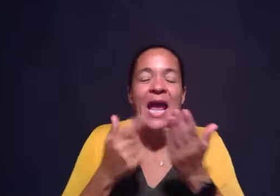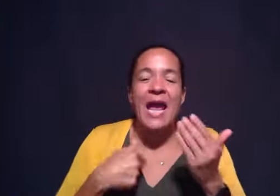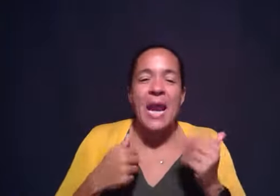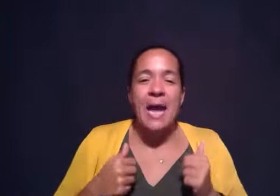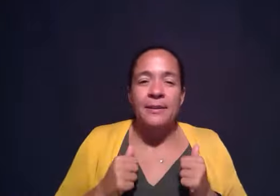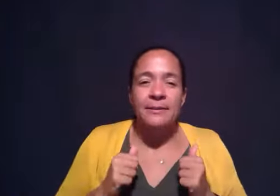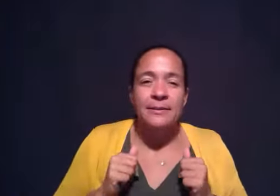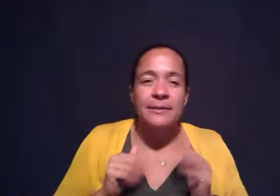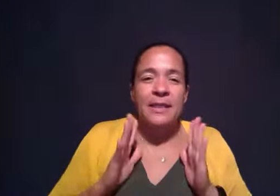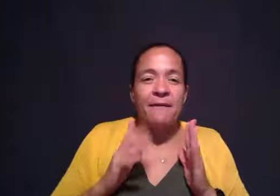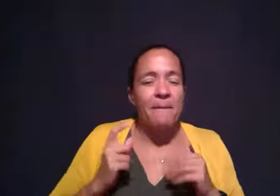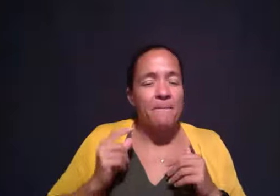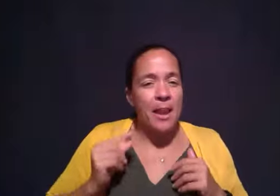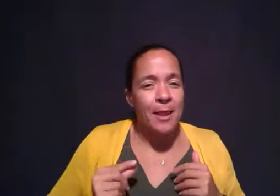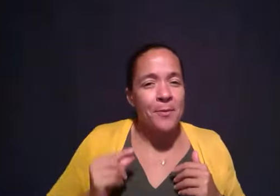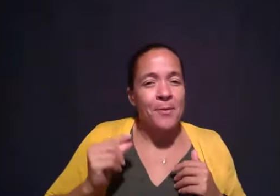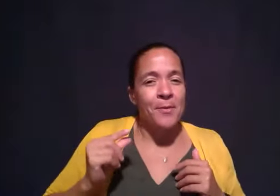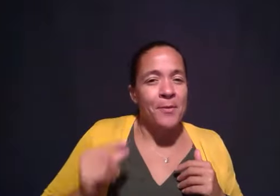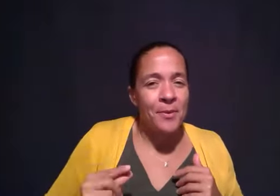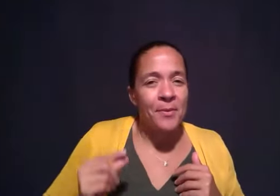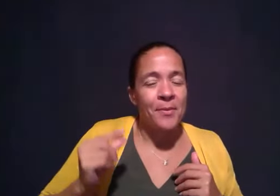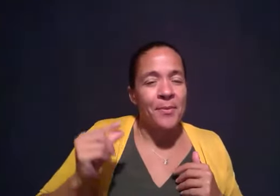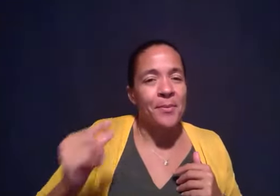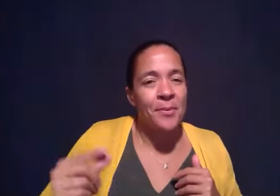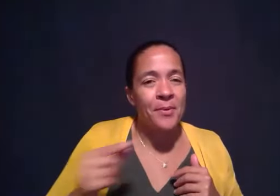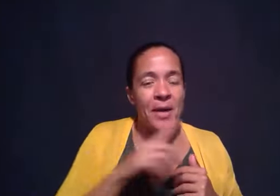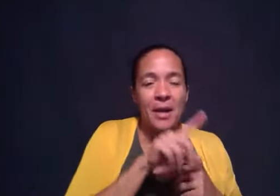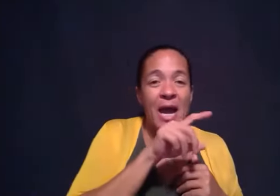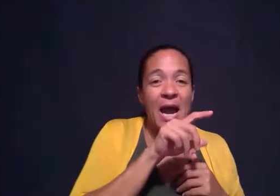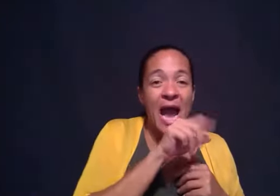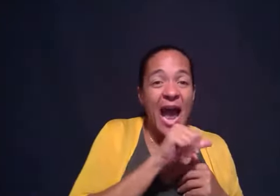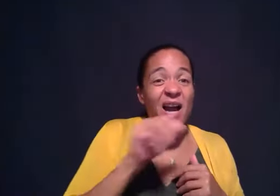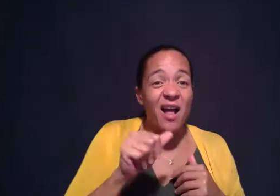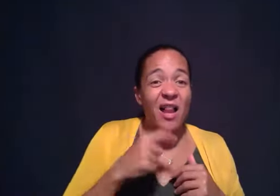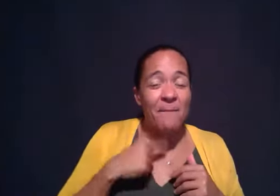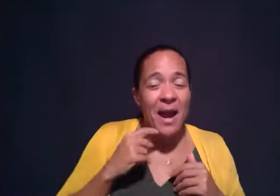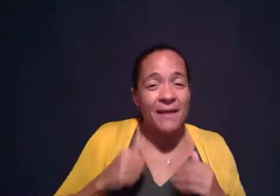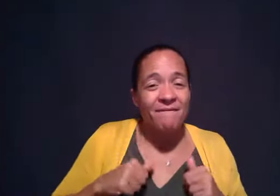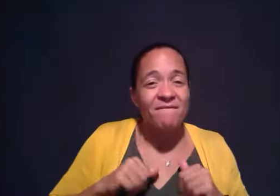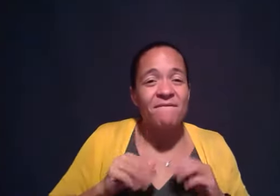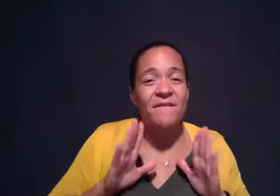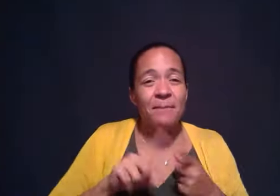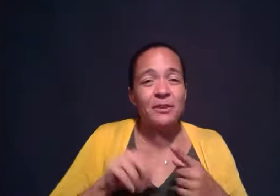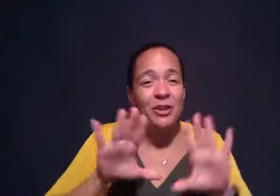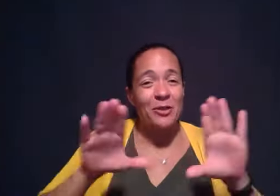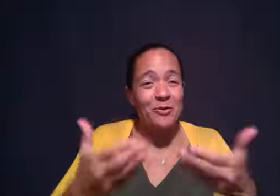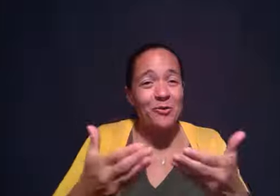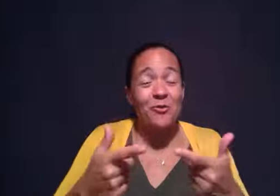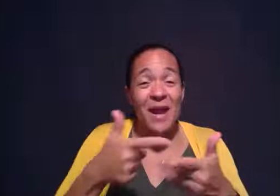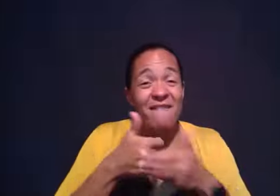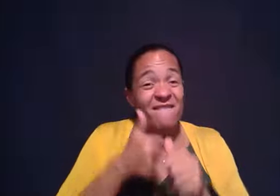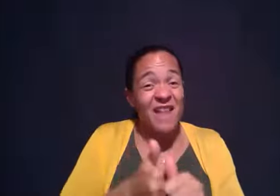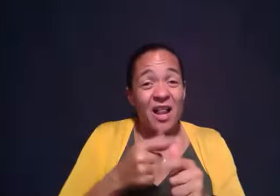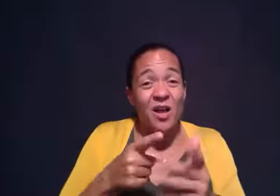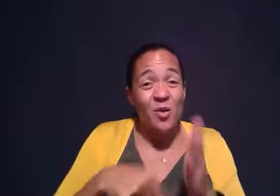at a time. I gave up my alcoholism to the group, and I did what you told me to do, and I didn't drink. But the rest of my life,